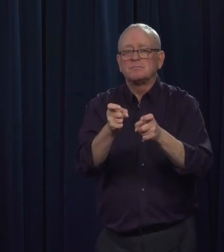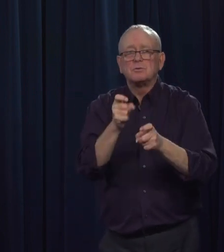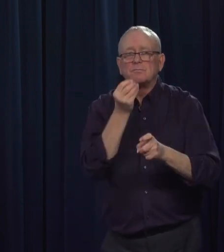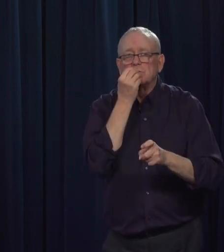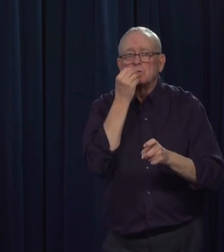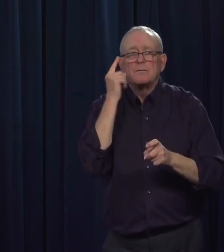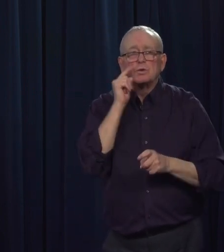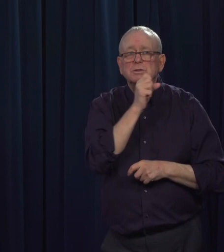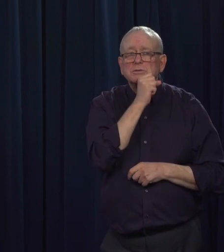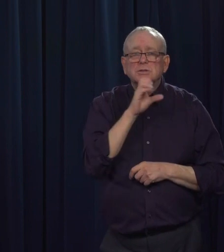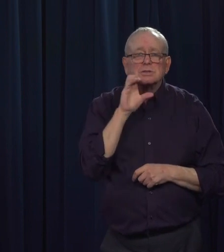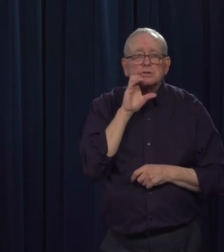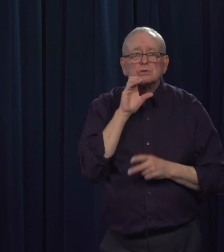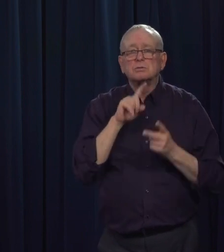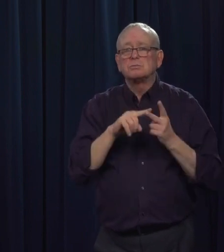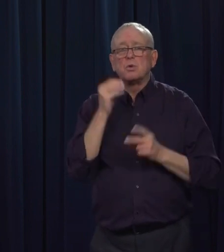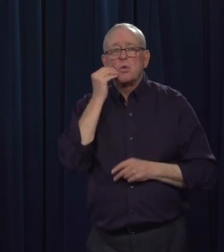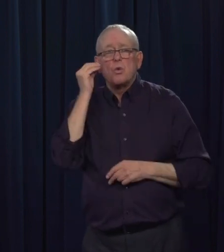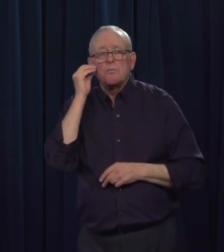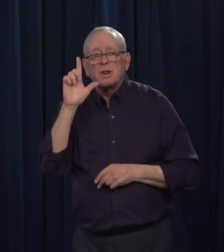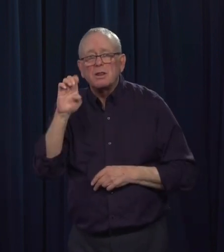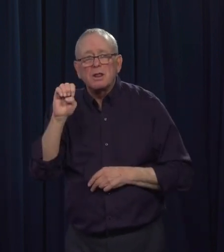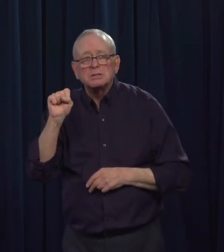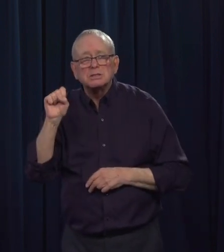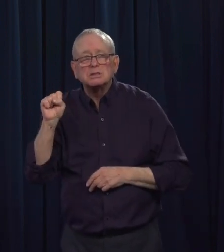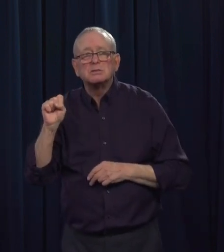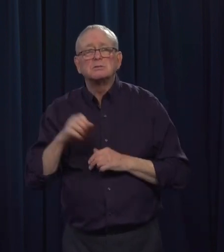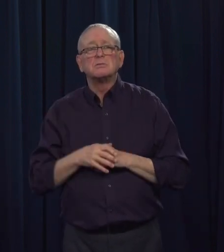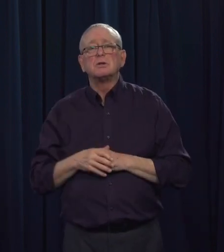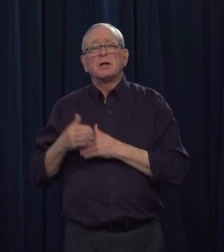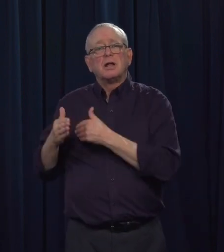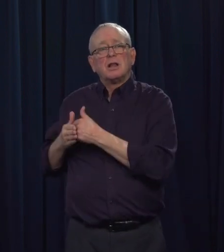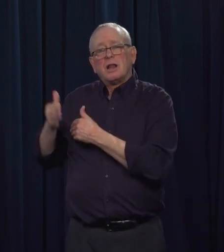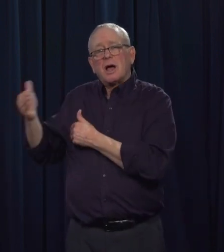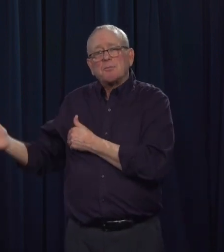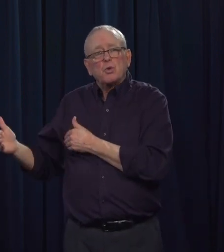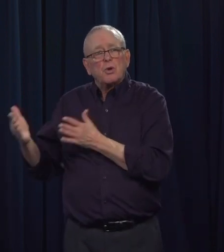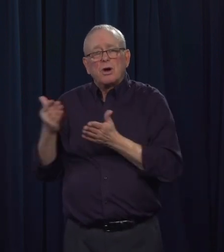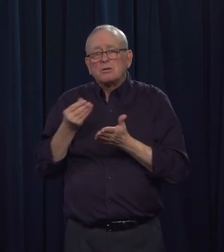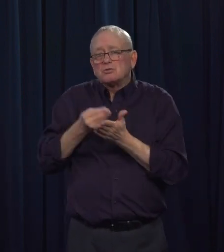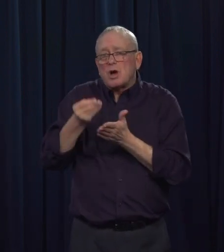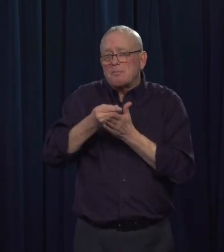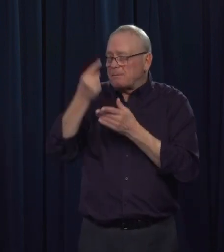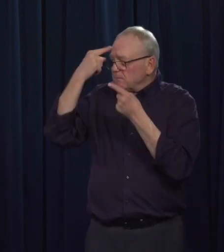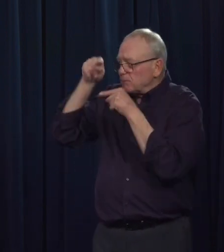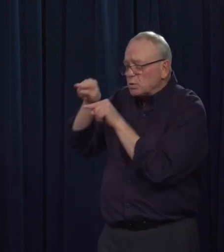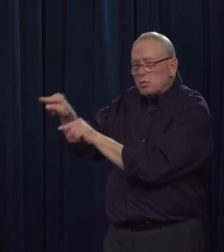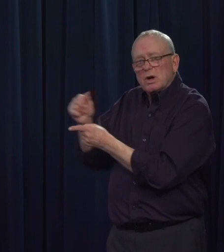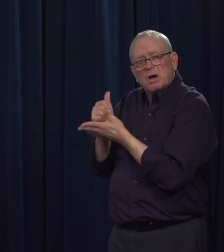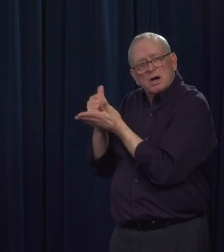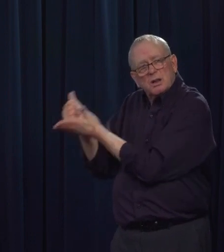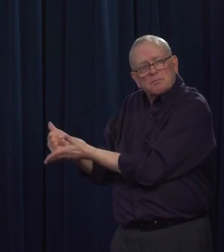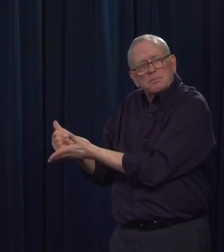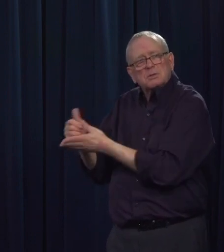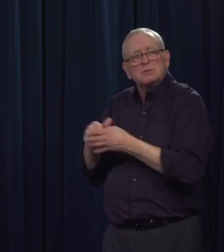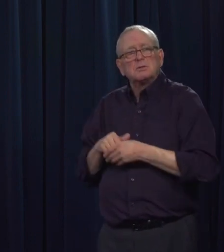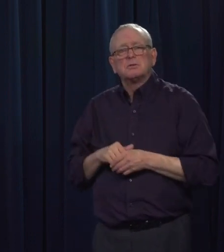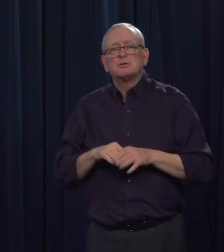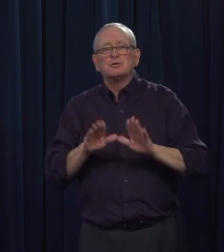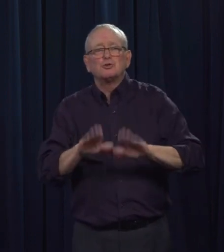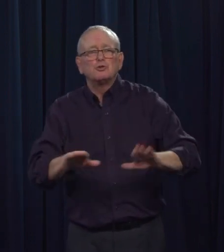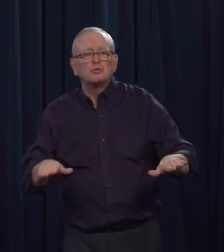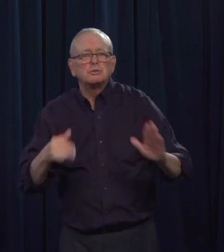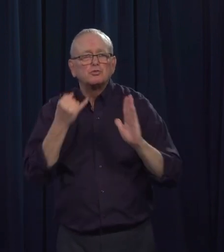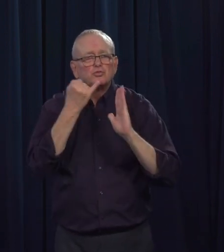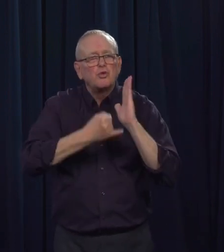sharing groceries, kids posting drawings in their windows as a makeshift art gallery to cheer up their neighbors, retail